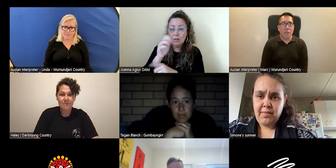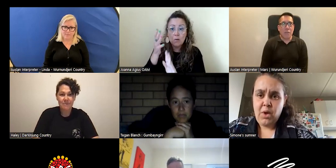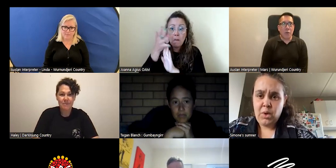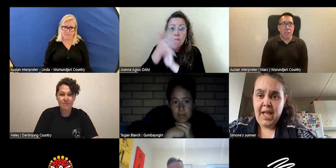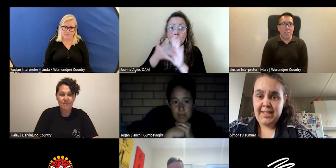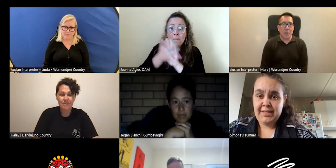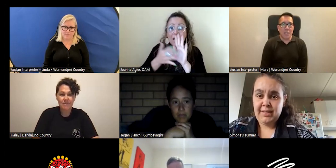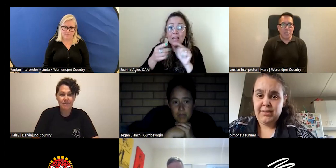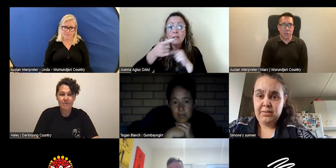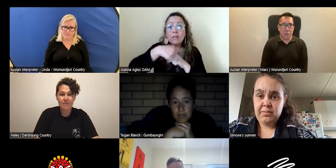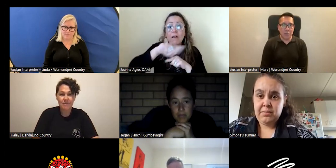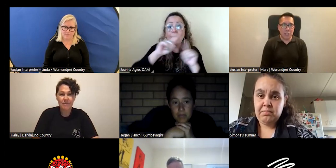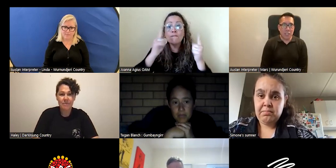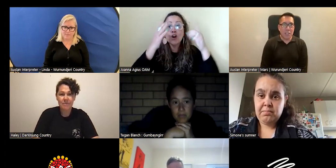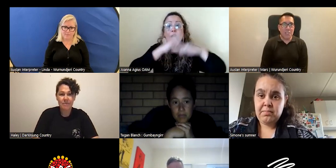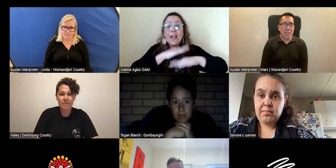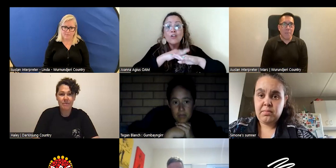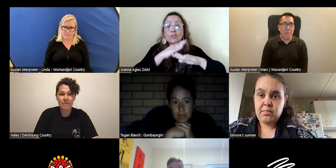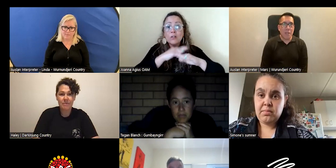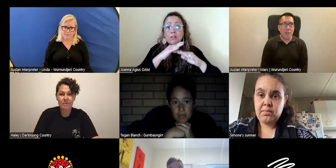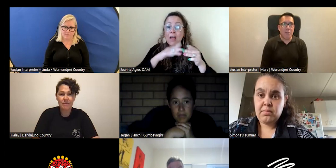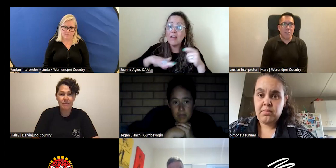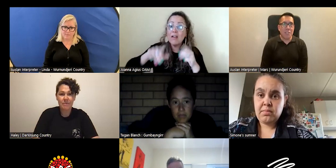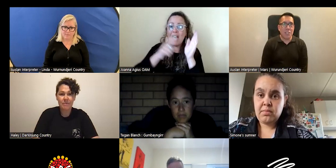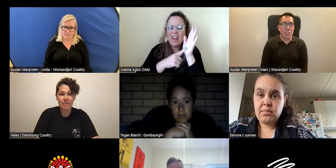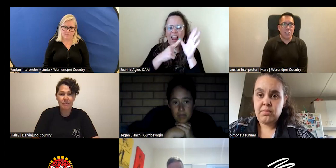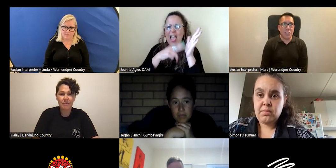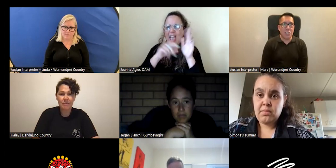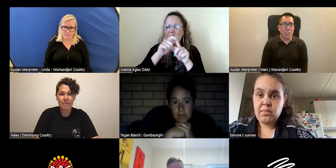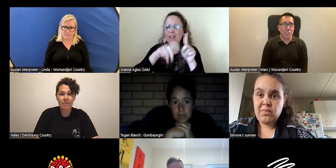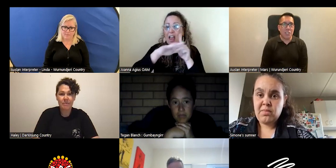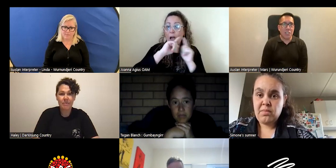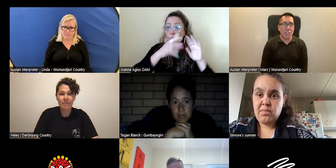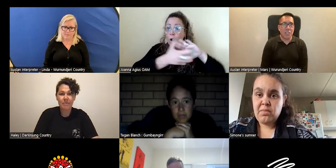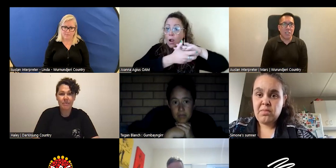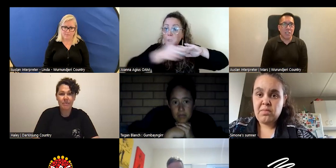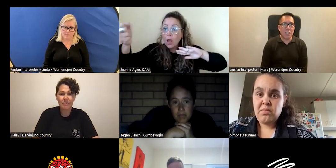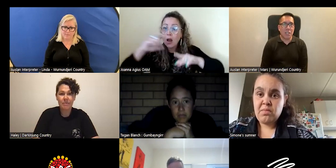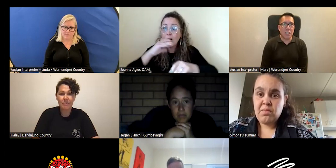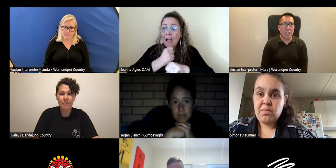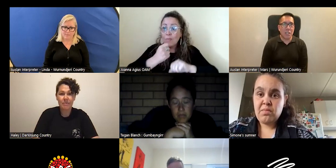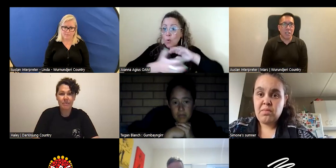if the vote is passed through, does that mean the First Nations,